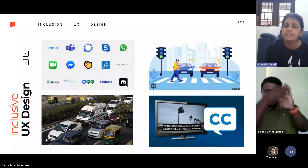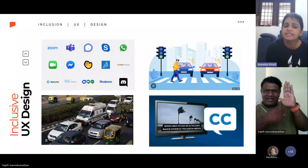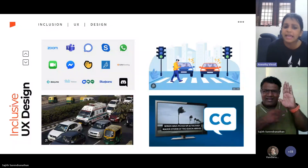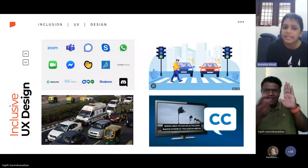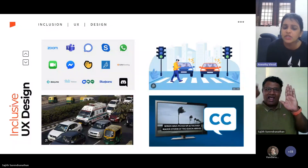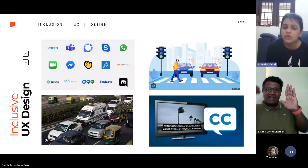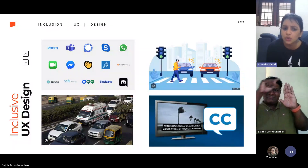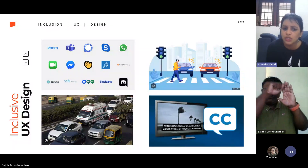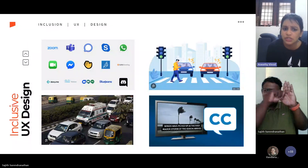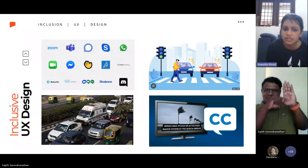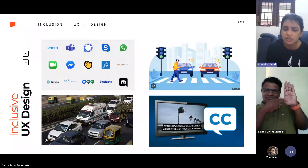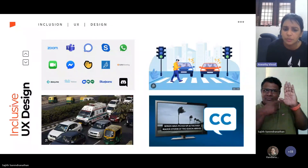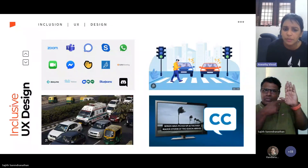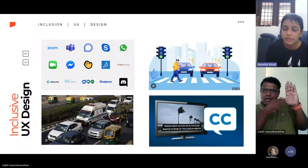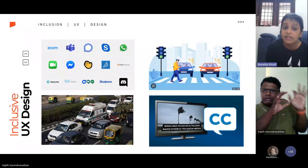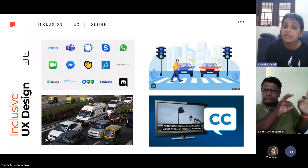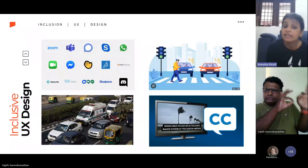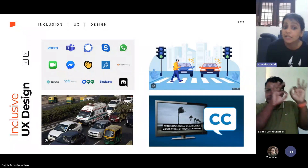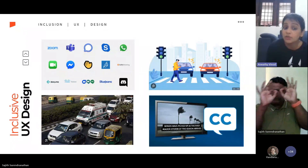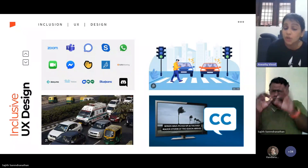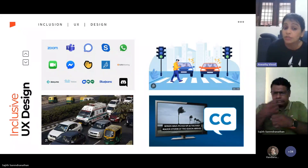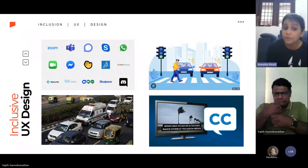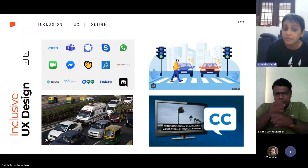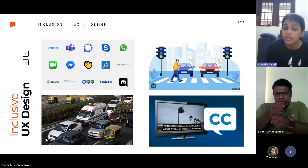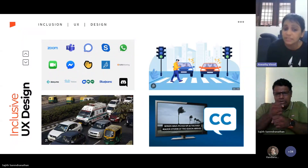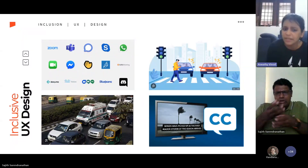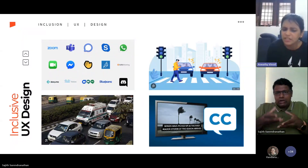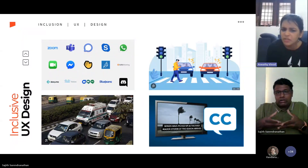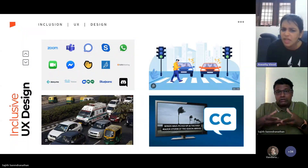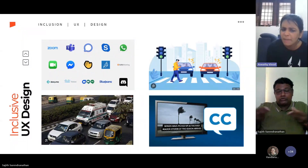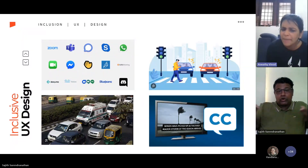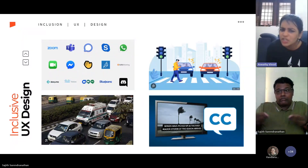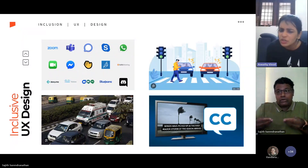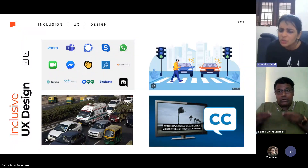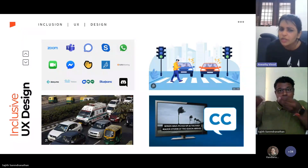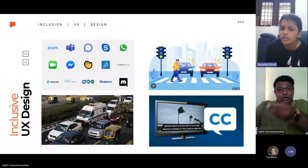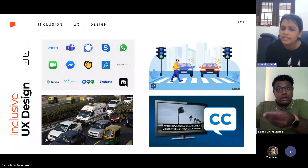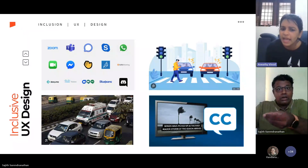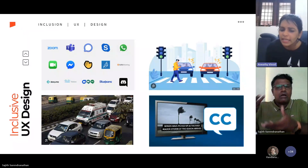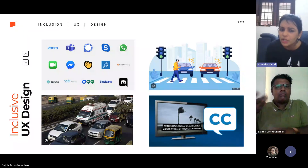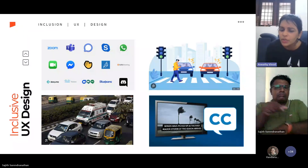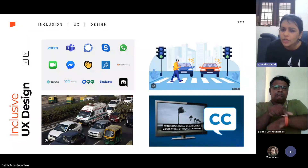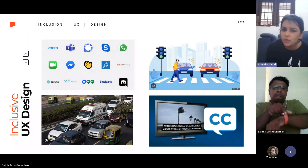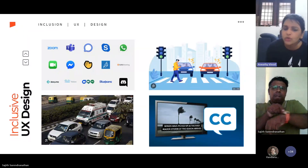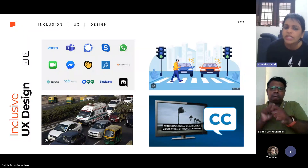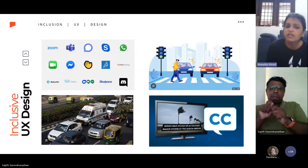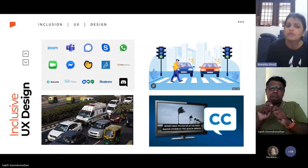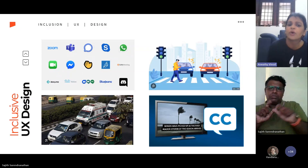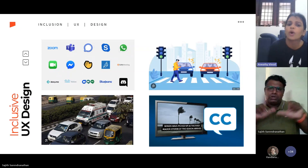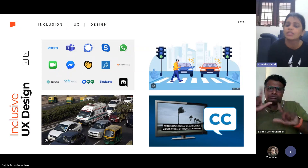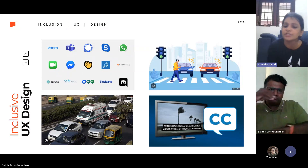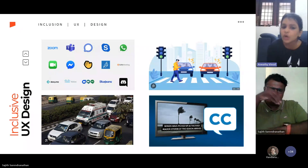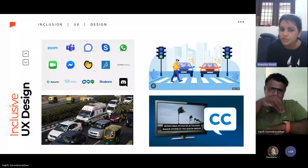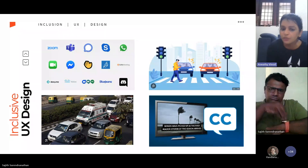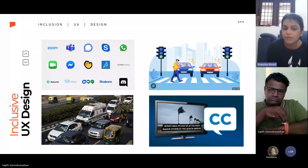When you are designing solutions to people, earlier you saw the persona spectrum. Make sure when you are designing, you think